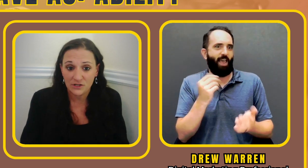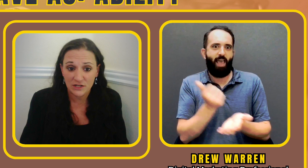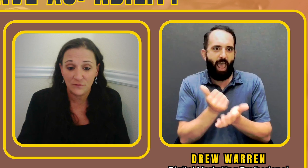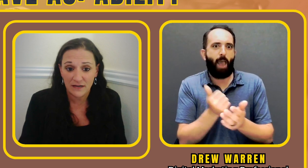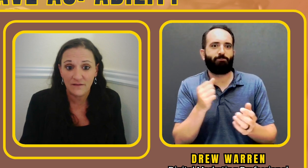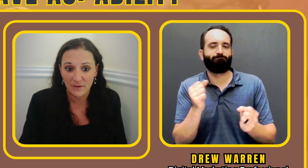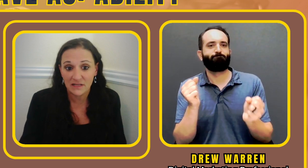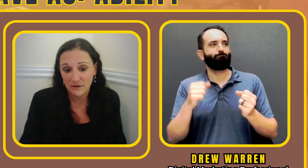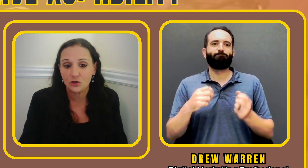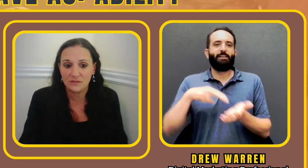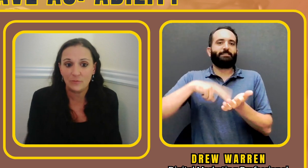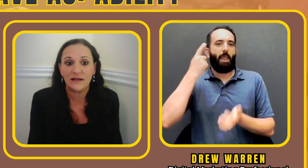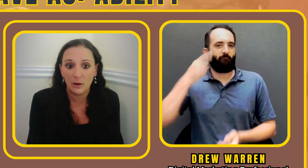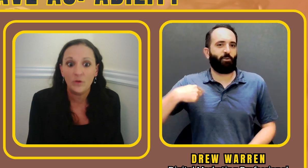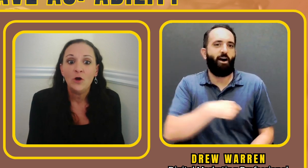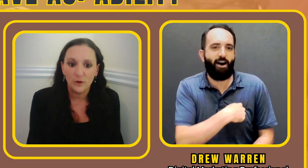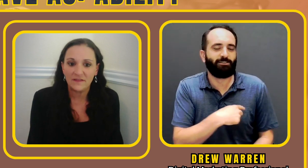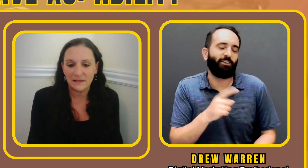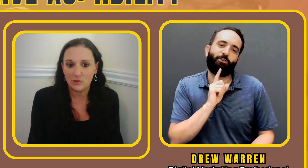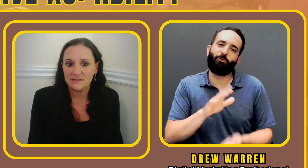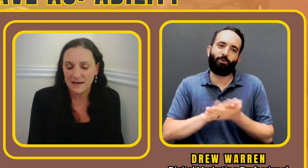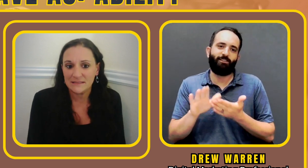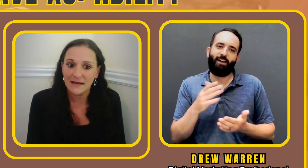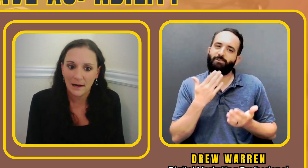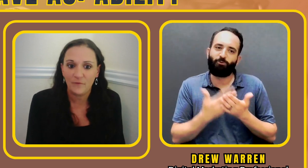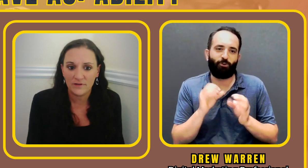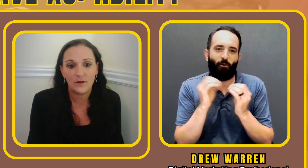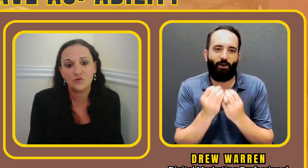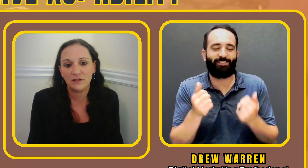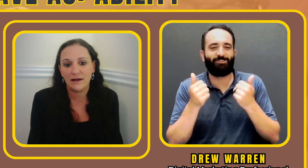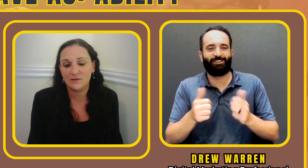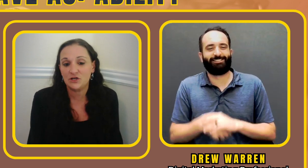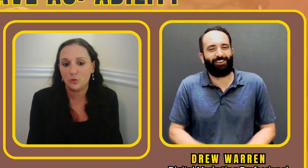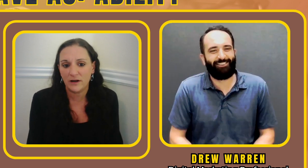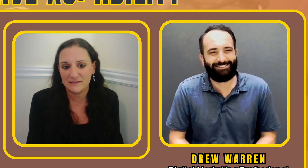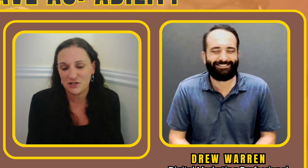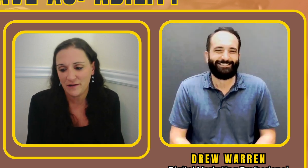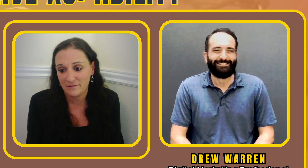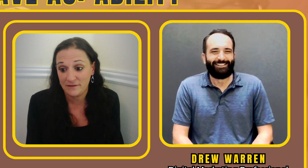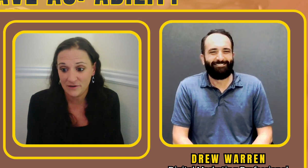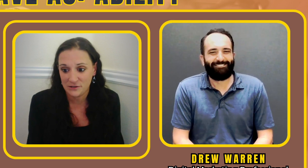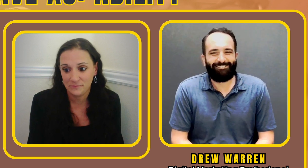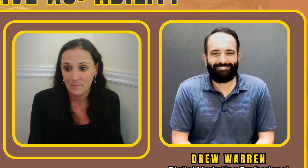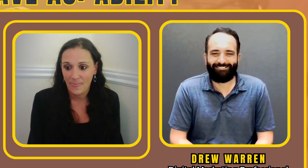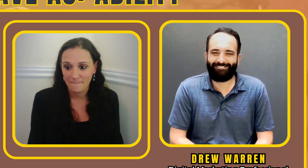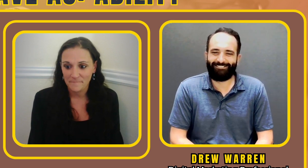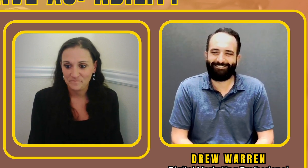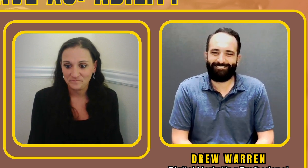National Association for the Deaf came into the picture and was able to help with the legal stance and stand up for it. So that was really nice. It's a good organization there